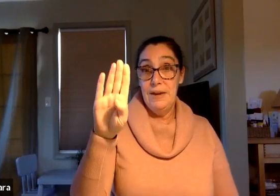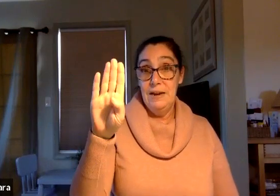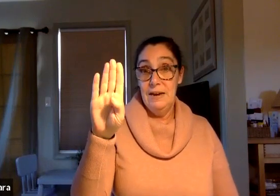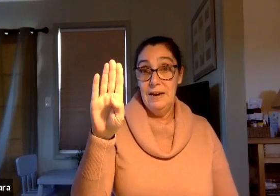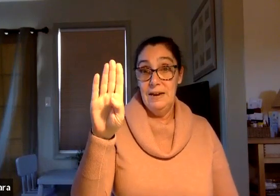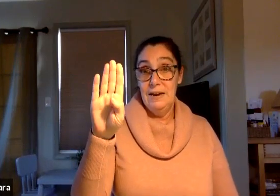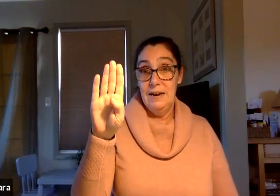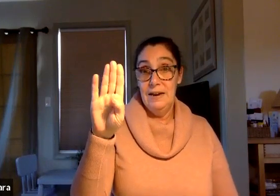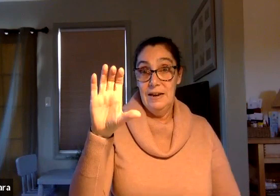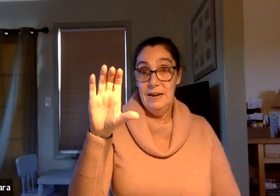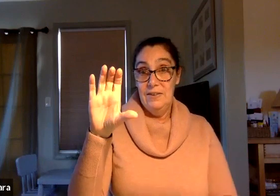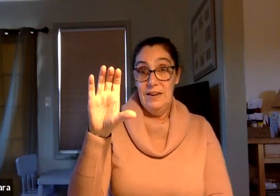B, C,